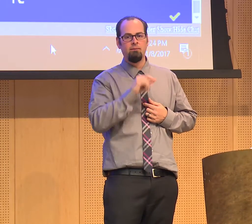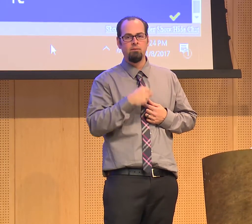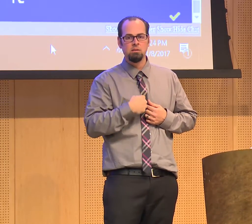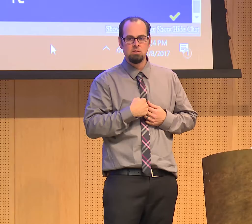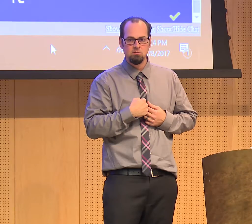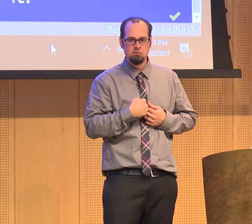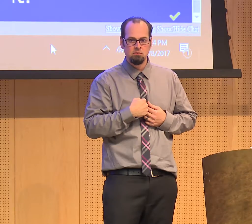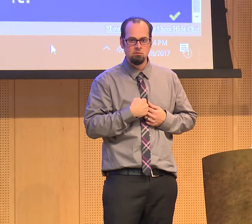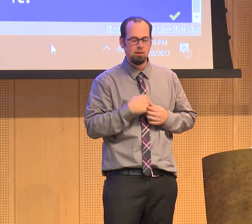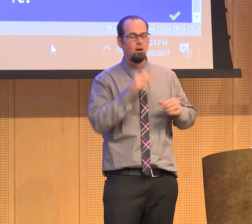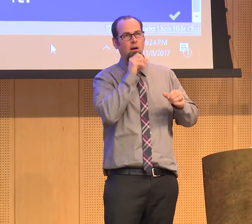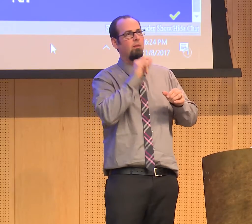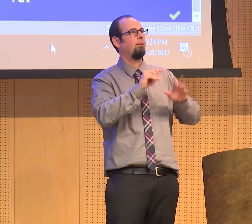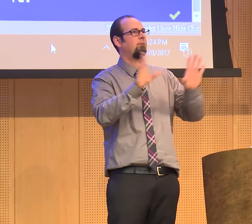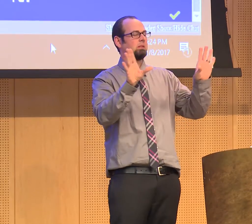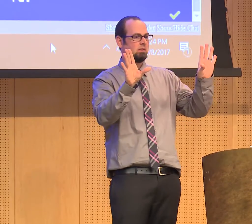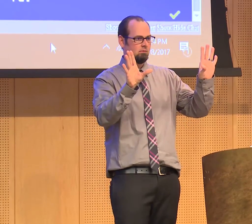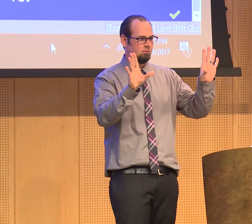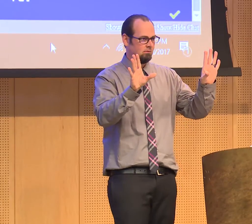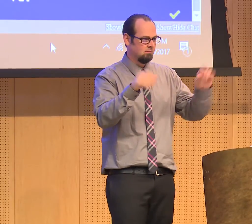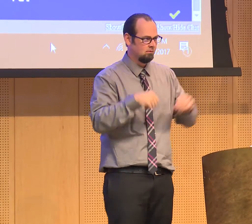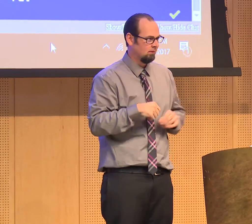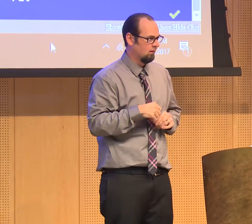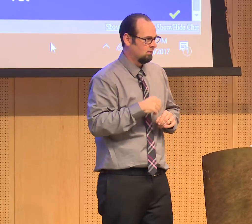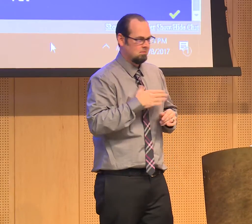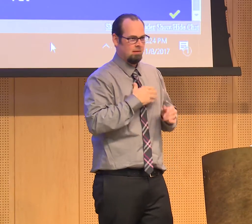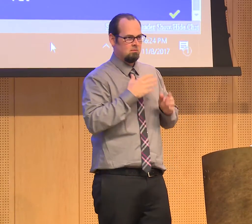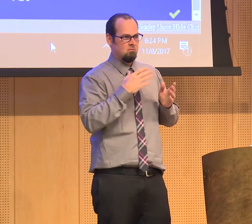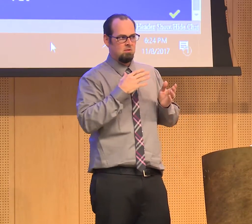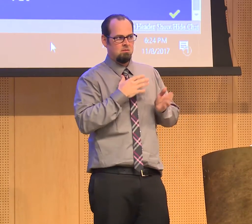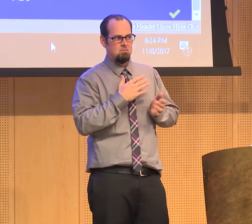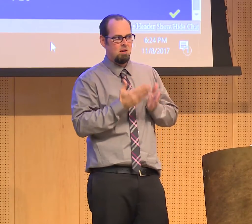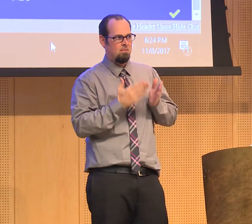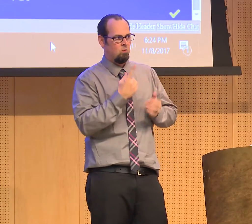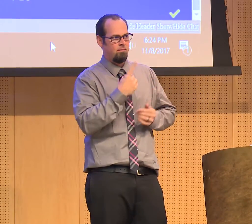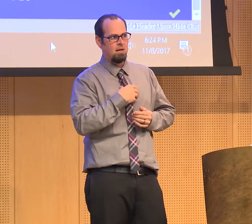And I loved it. It was